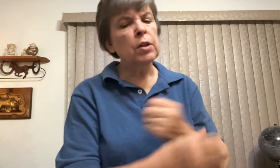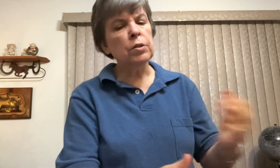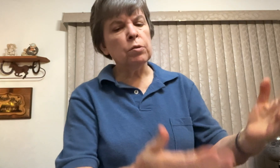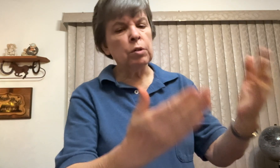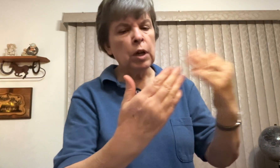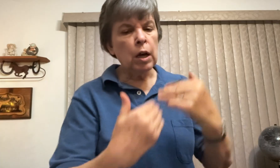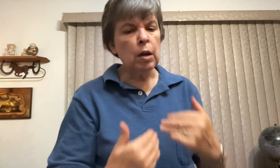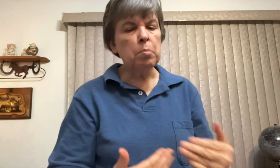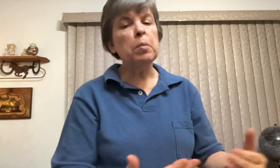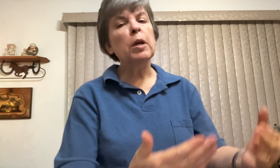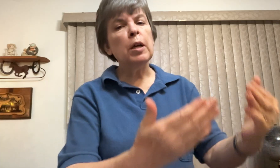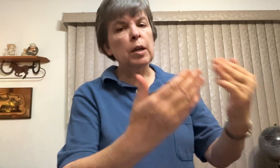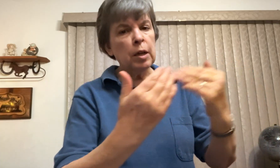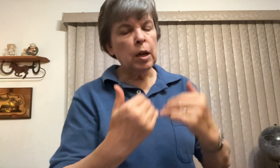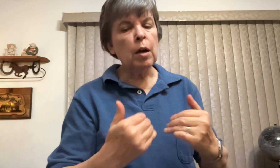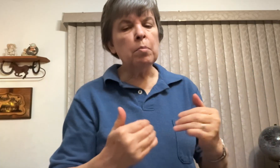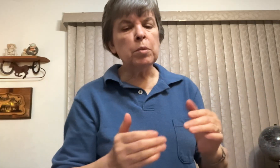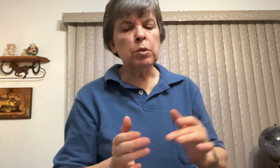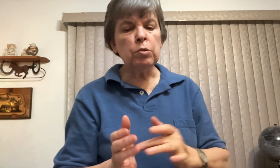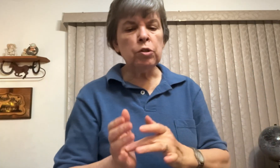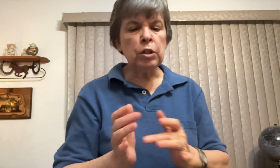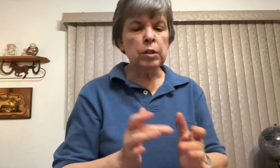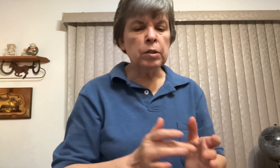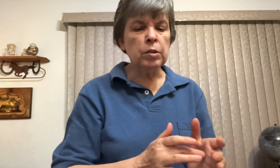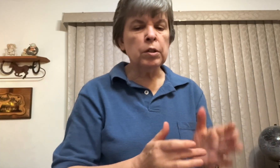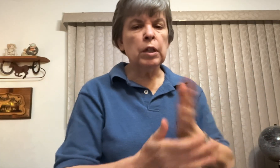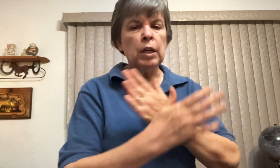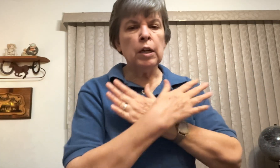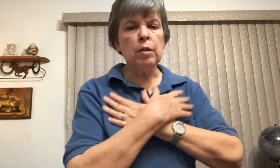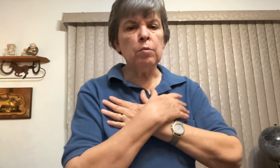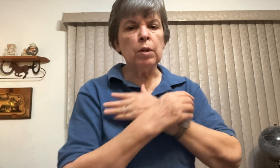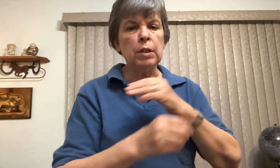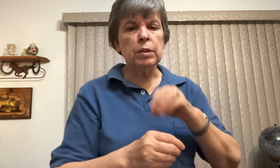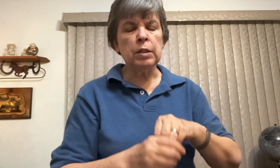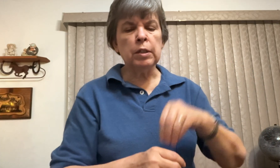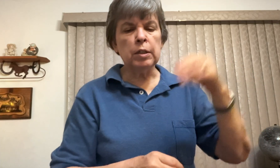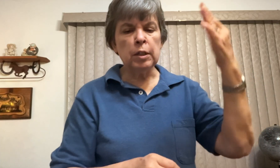So come to Jesus and rest in him.